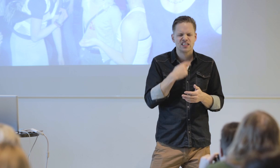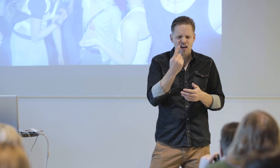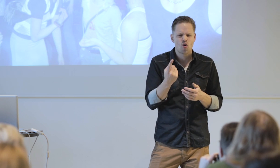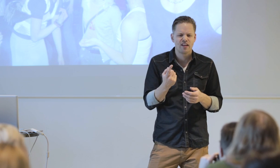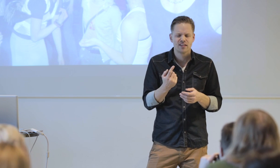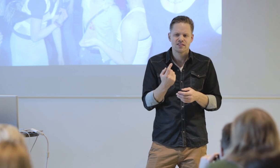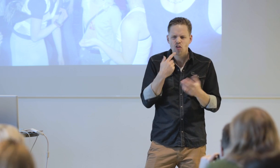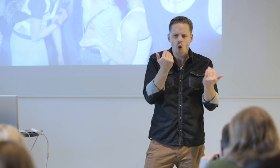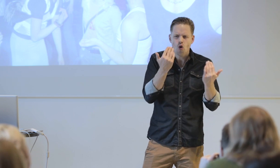And my friends came out also.